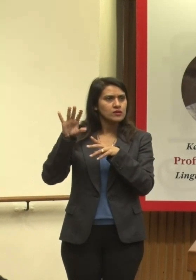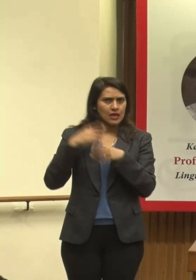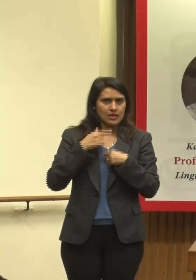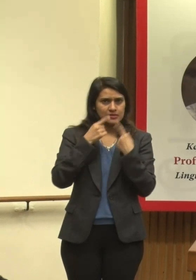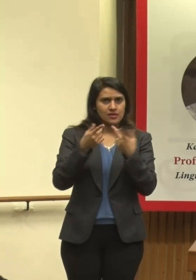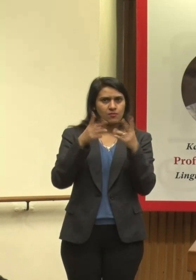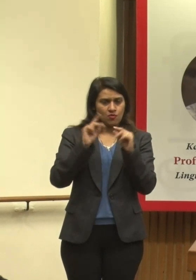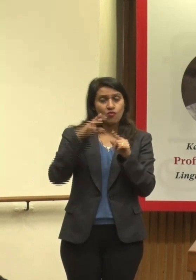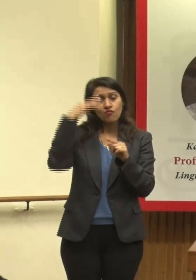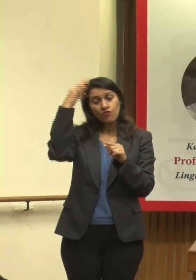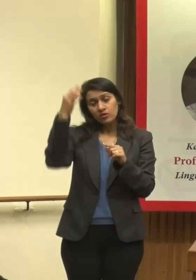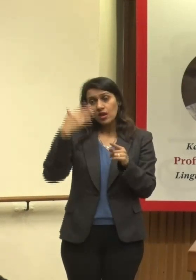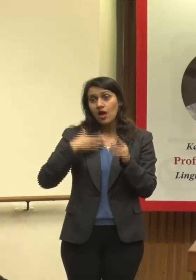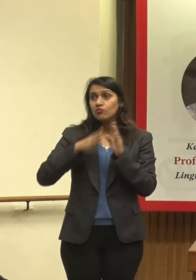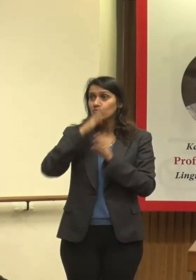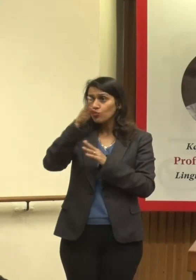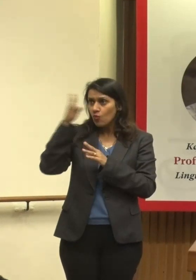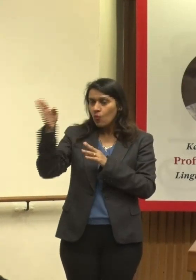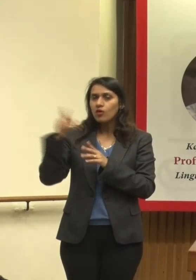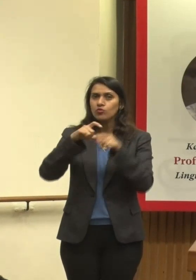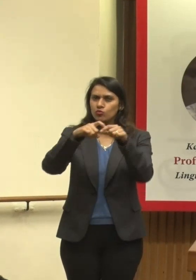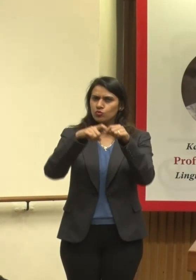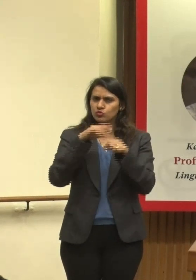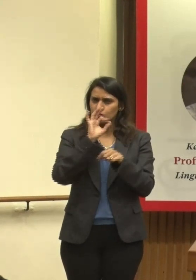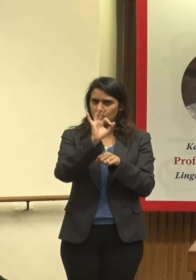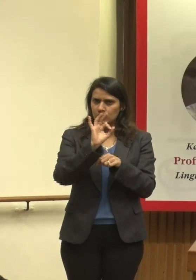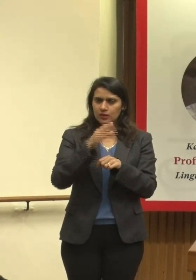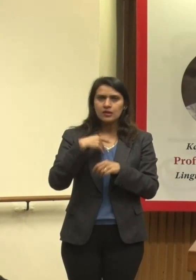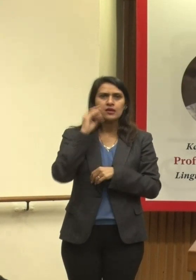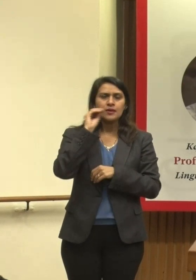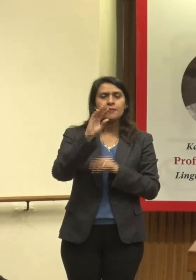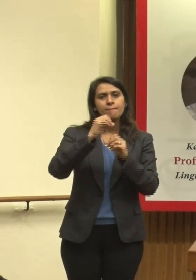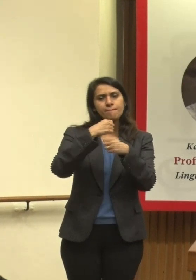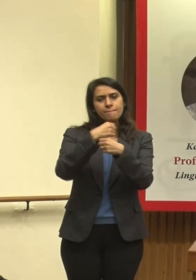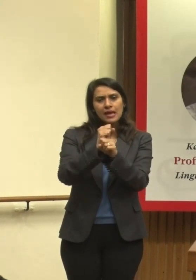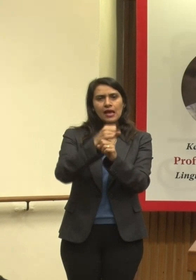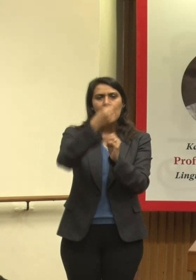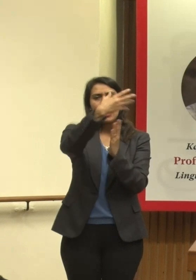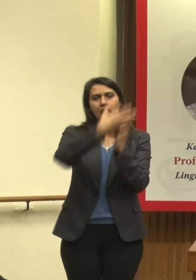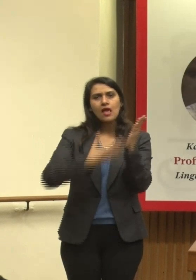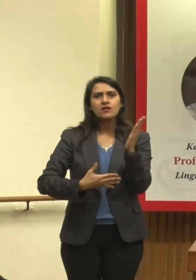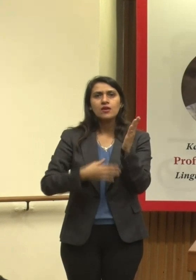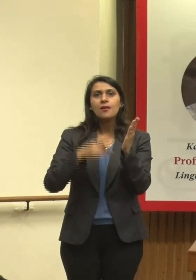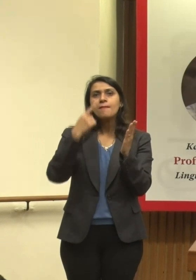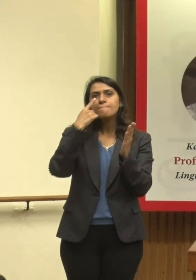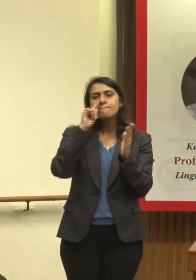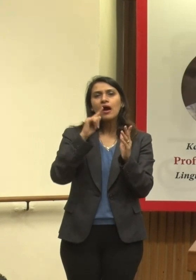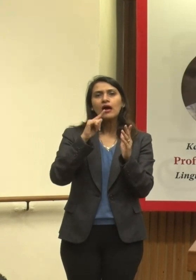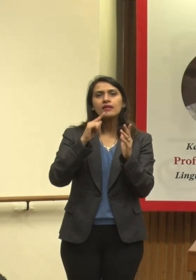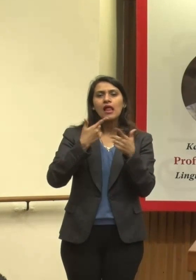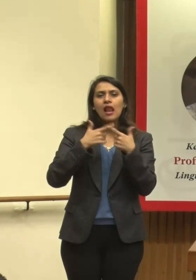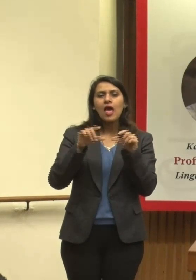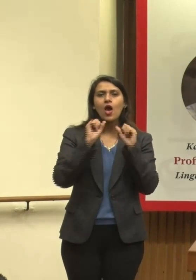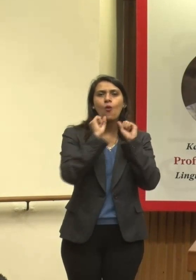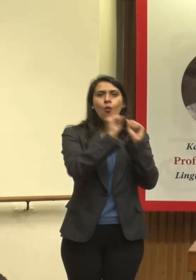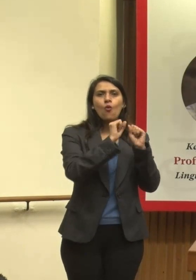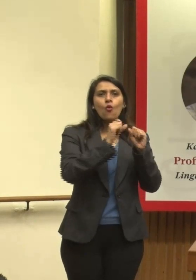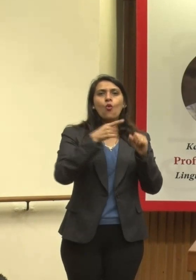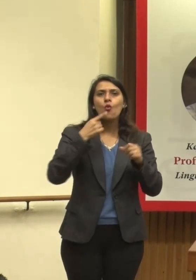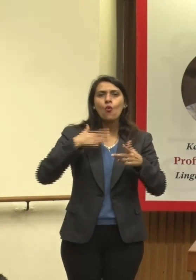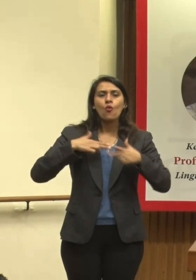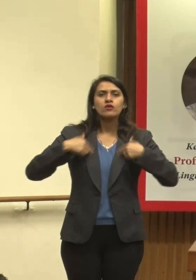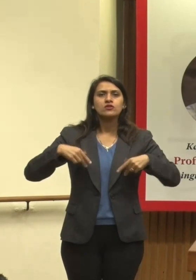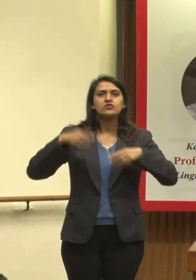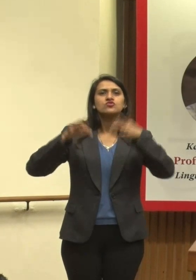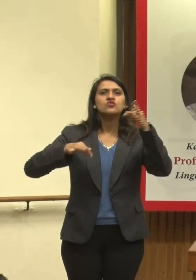repeat this in future wherever I go, thanks for that question. Let's make a list of mother tongues of all the judges, particularly lower